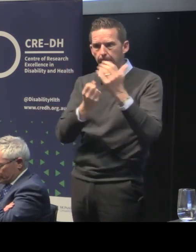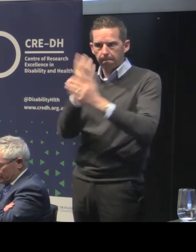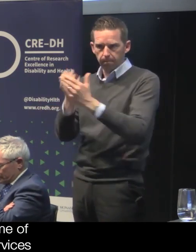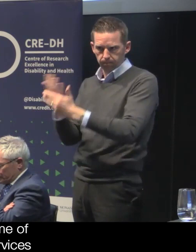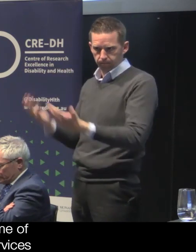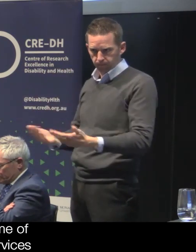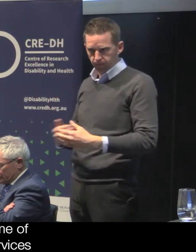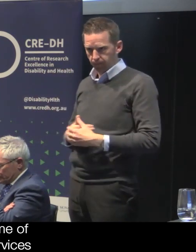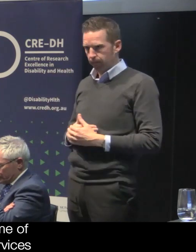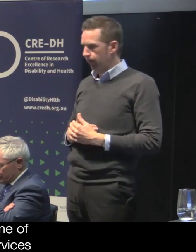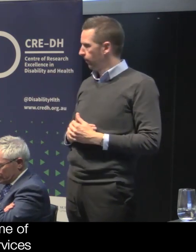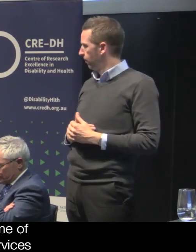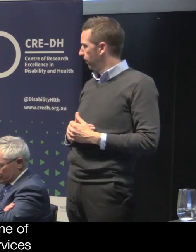that